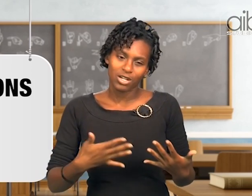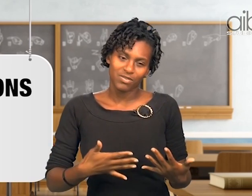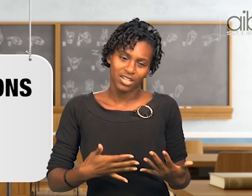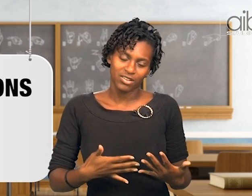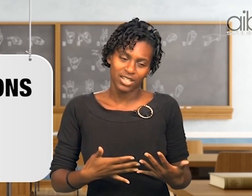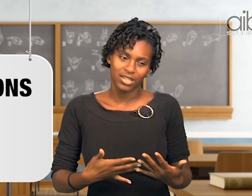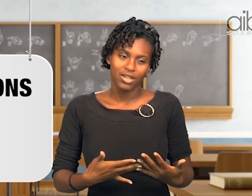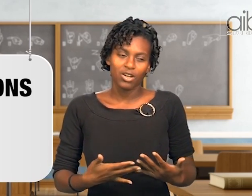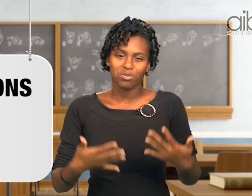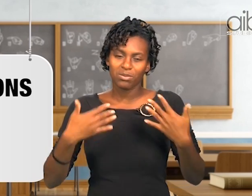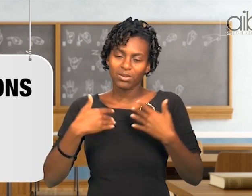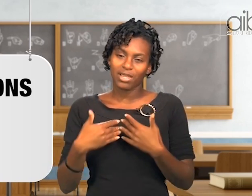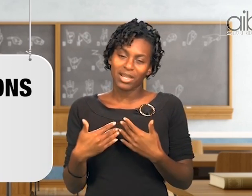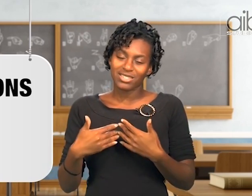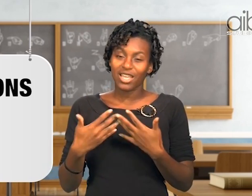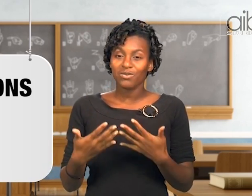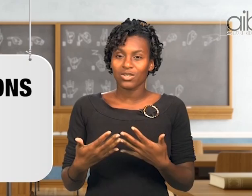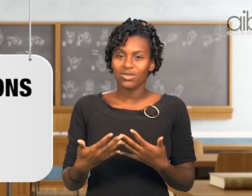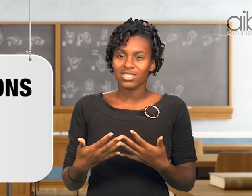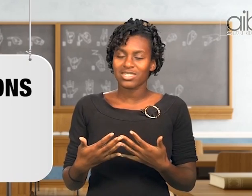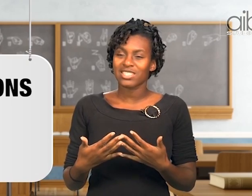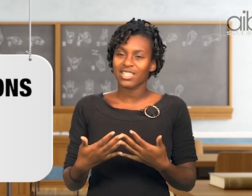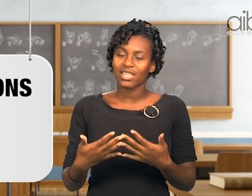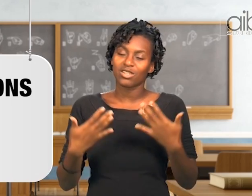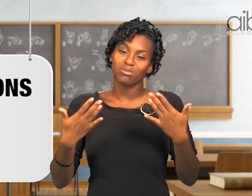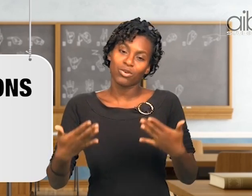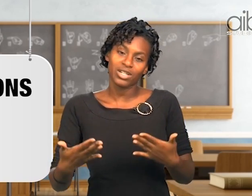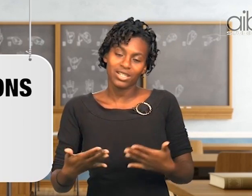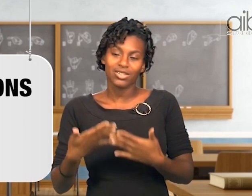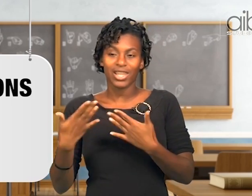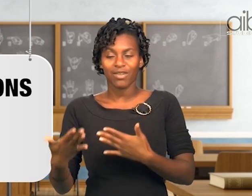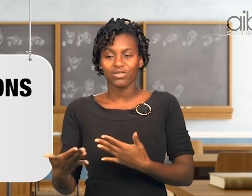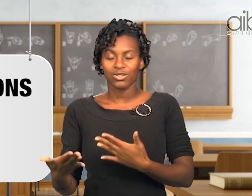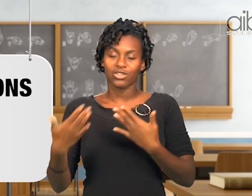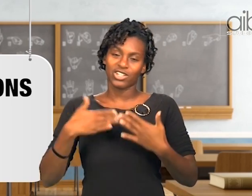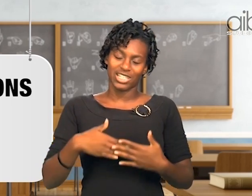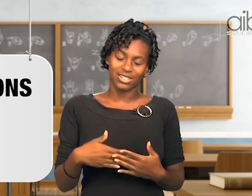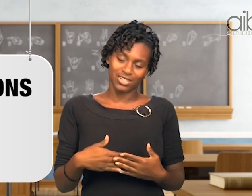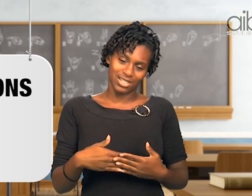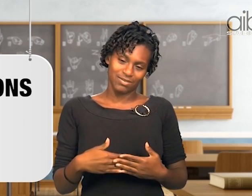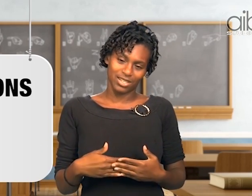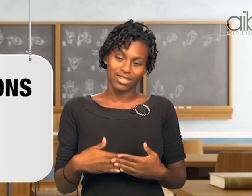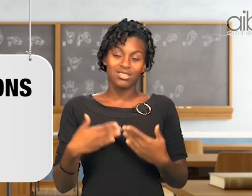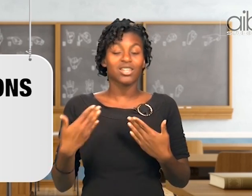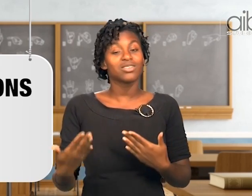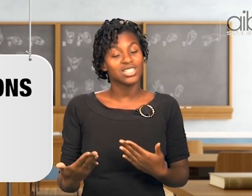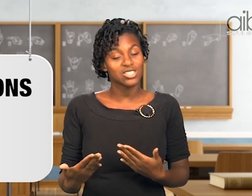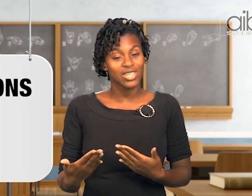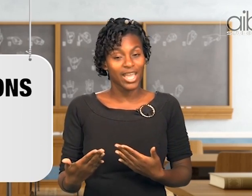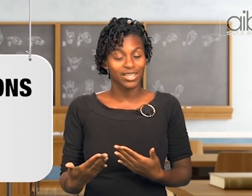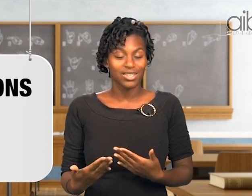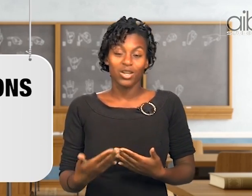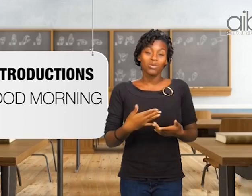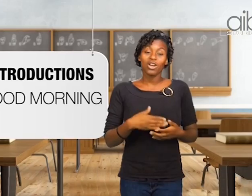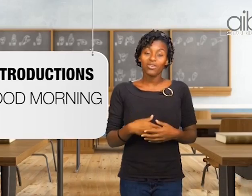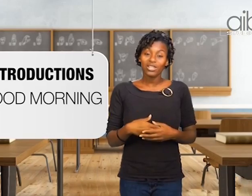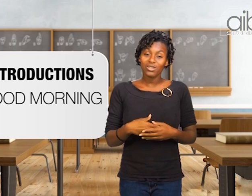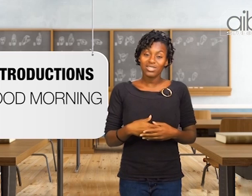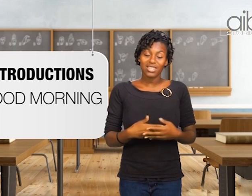of hearing or people like myself use is they say good morning, good afternoon, or good evening. So I'm going to teach you that. We already learned the sign